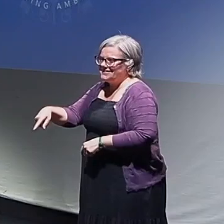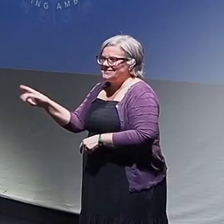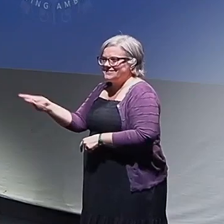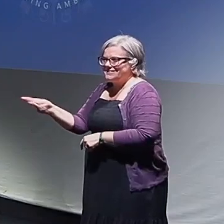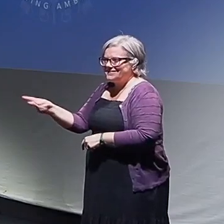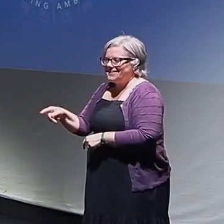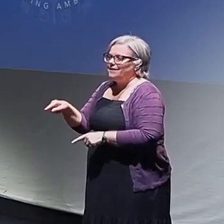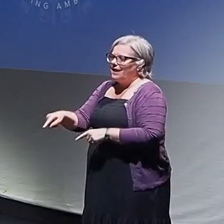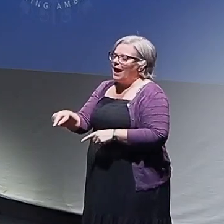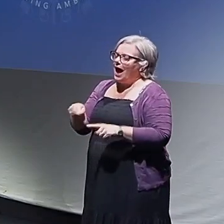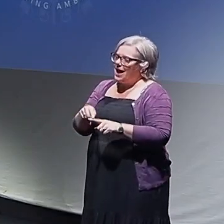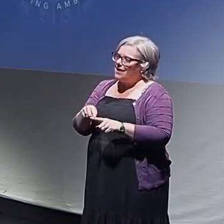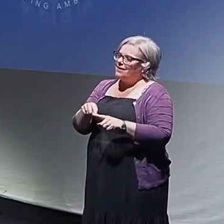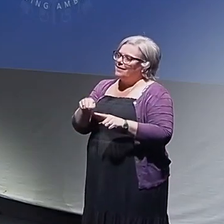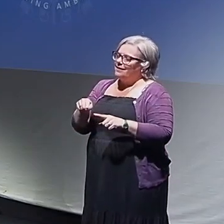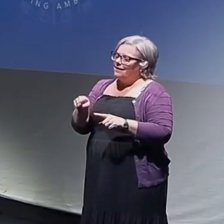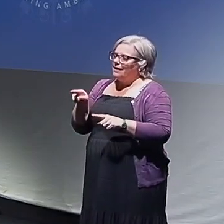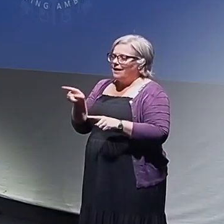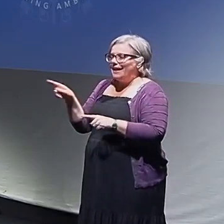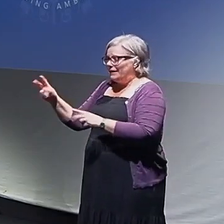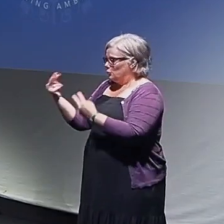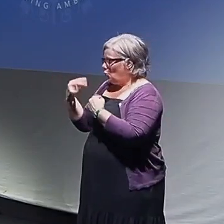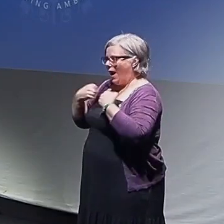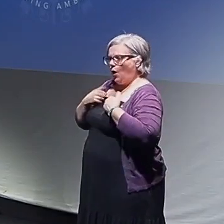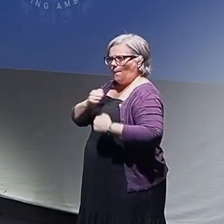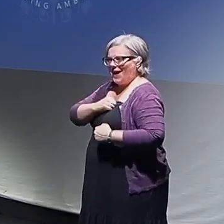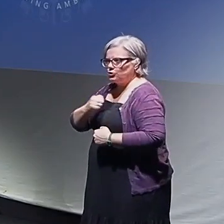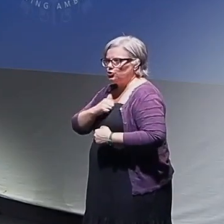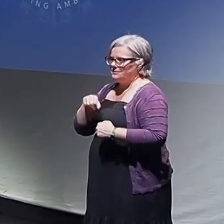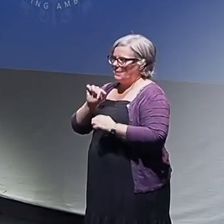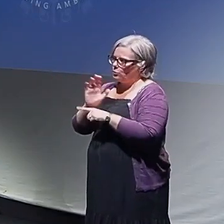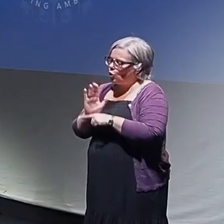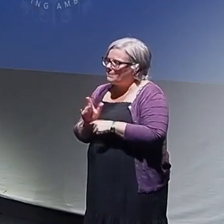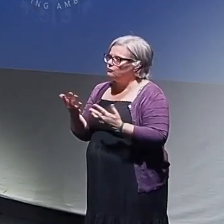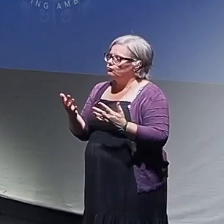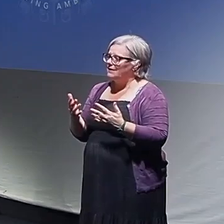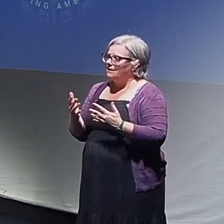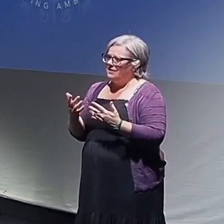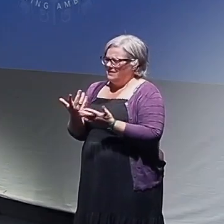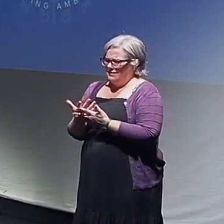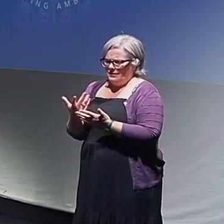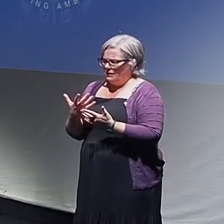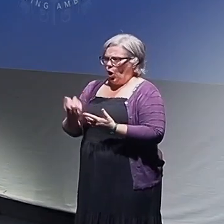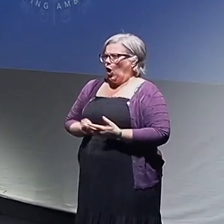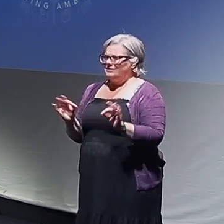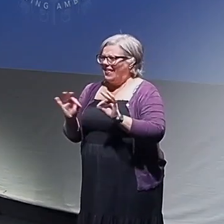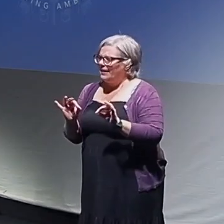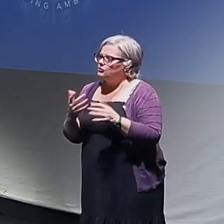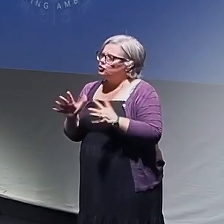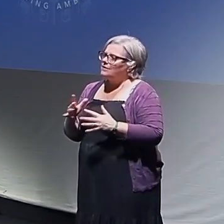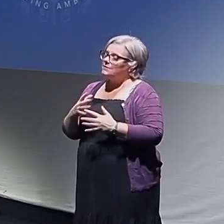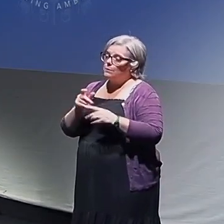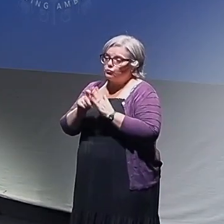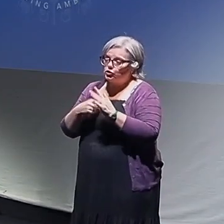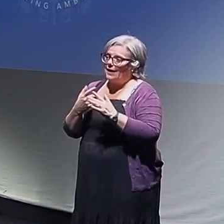saw how passionate myself and Susie was in making that documentary and how important it was. No money. It was just purely a passion